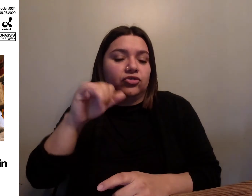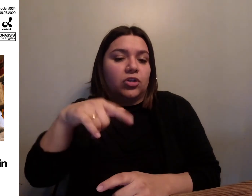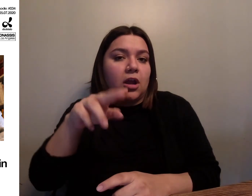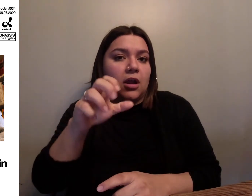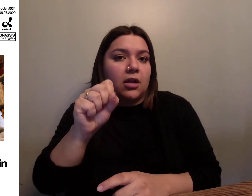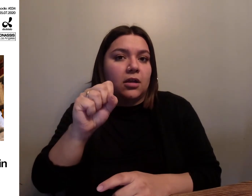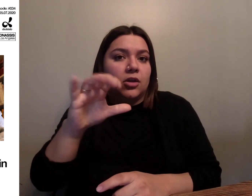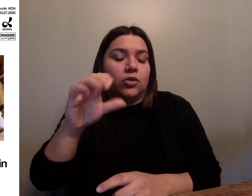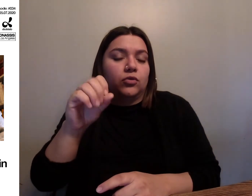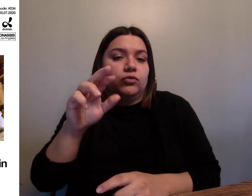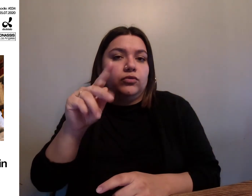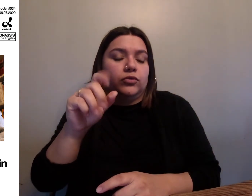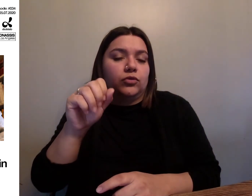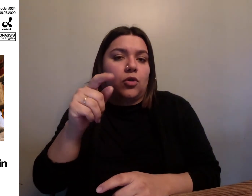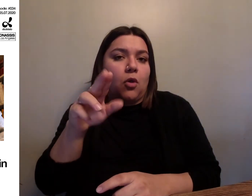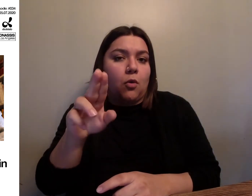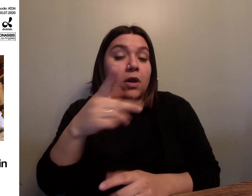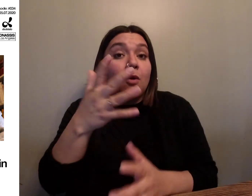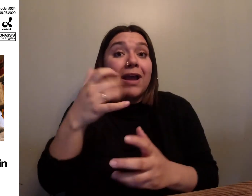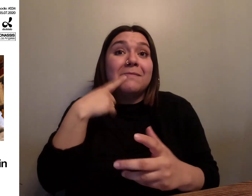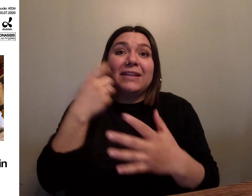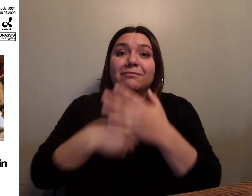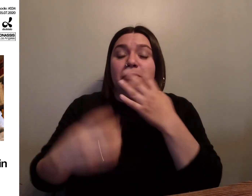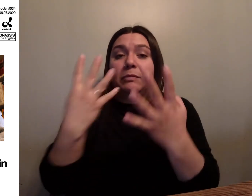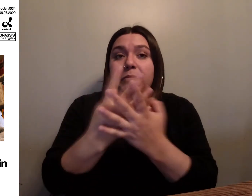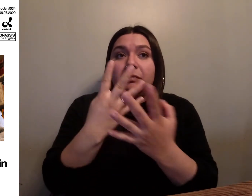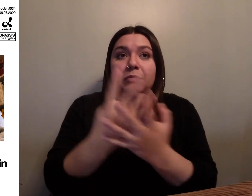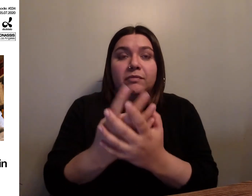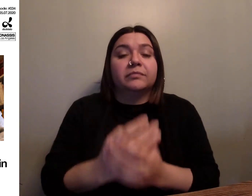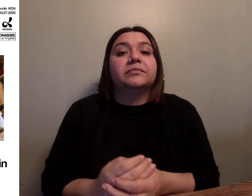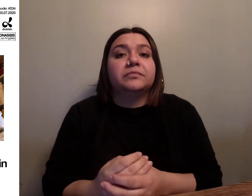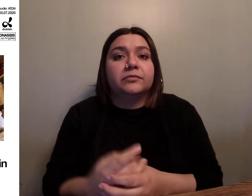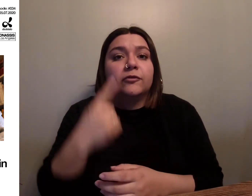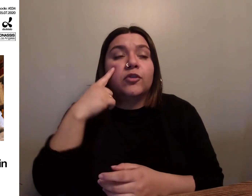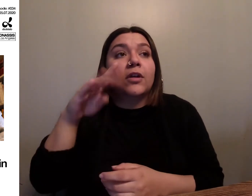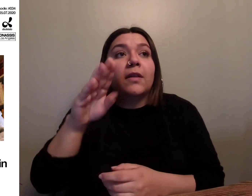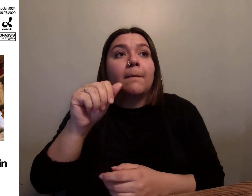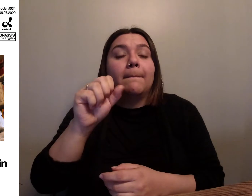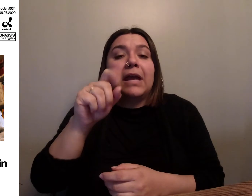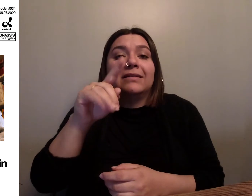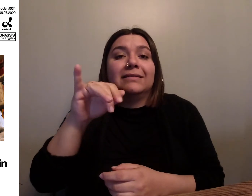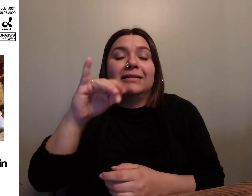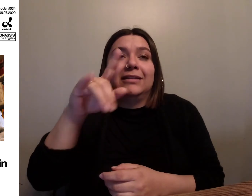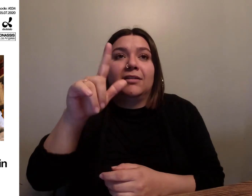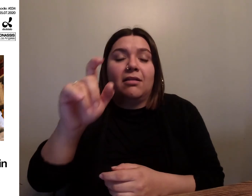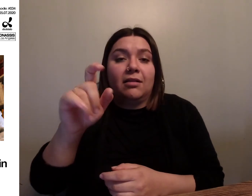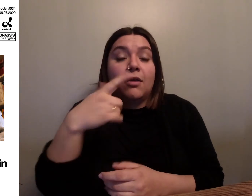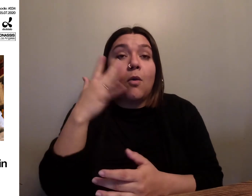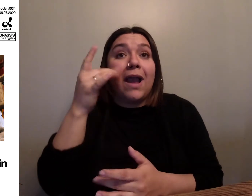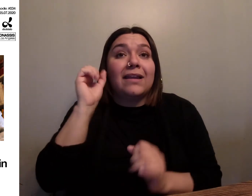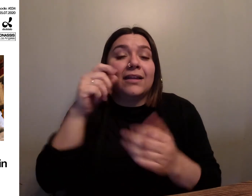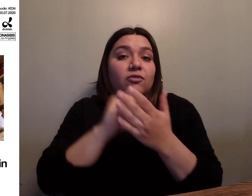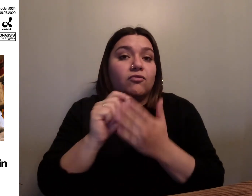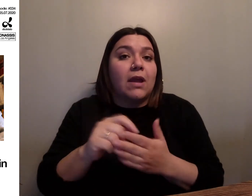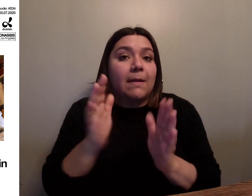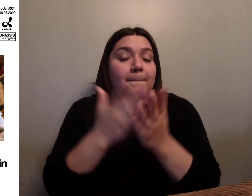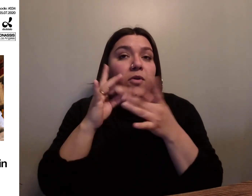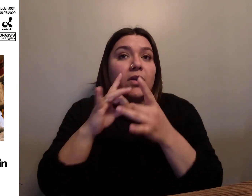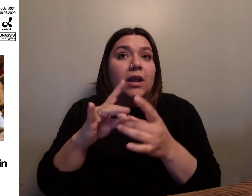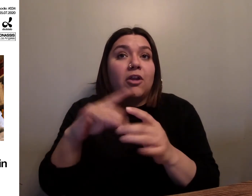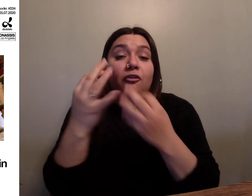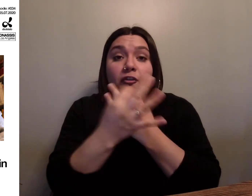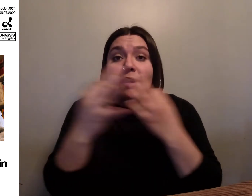said somewhere that he would like to be imprisoned in the Bastille because there he would write a book on